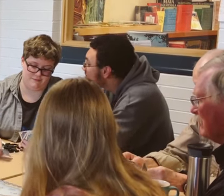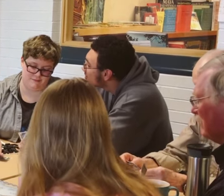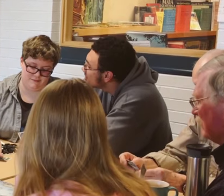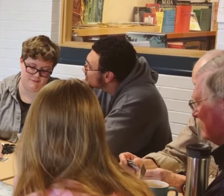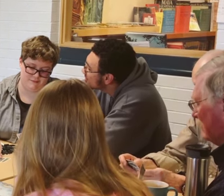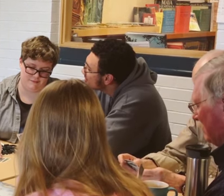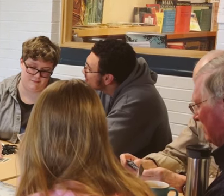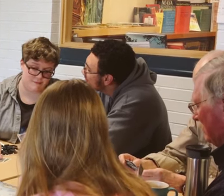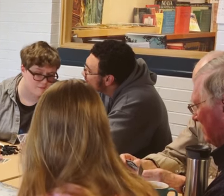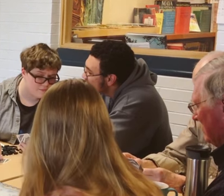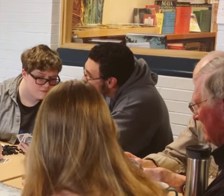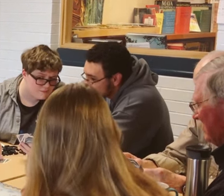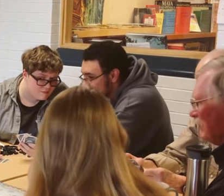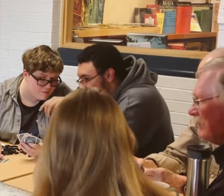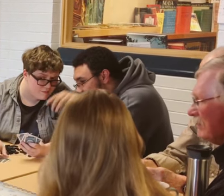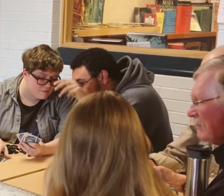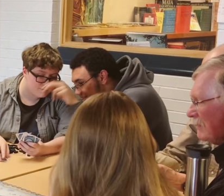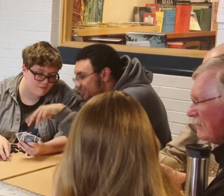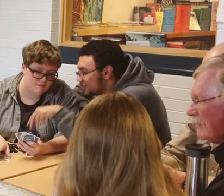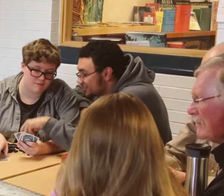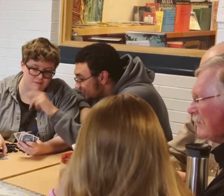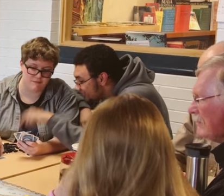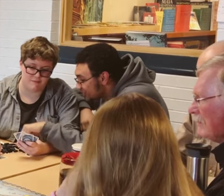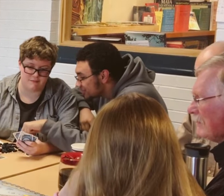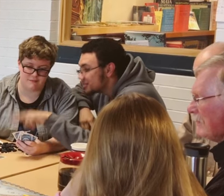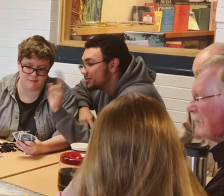clubs. There is a German coffee time in the French Salon.